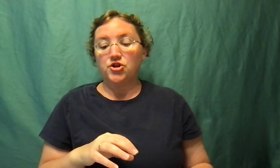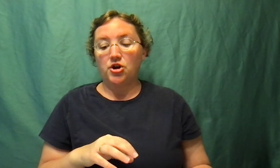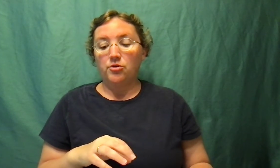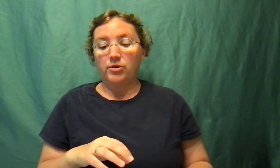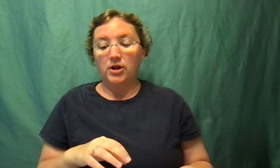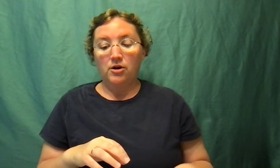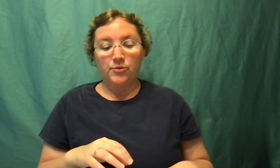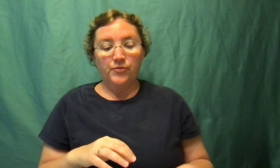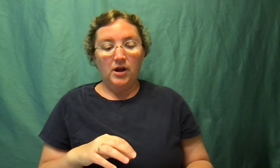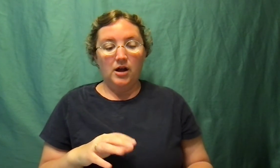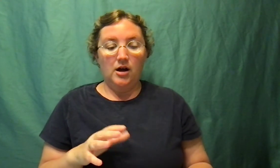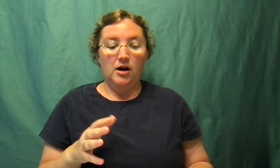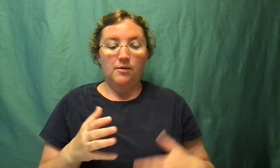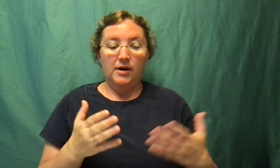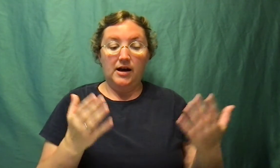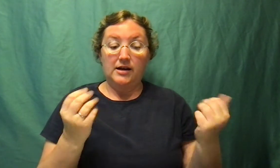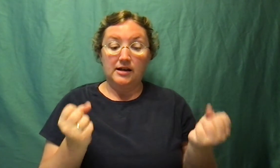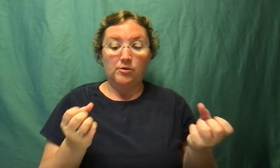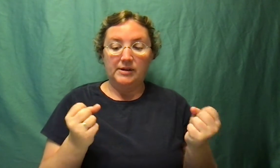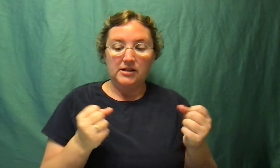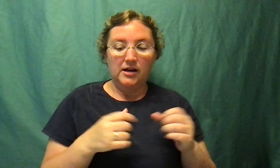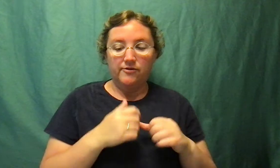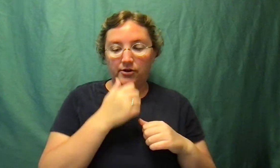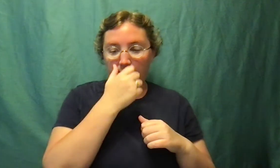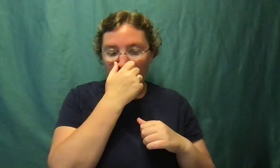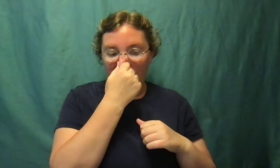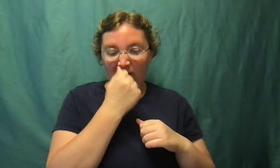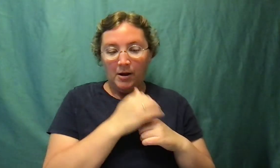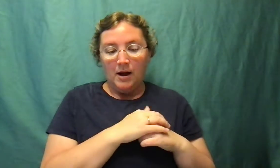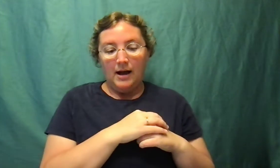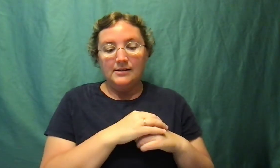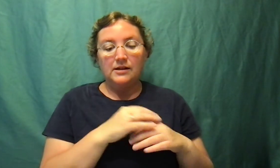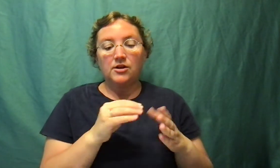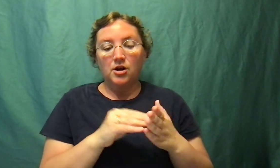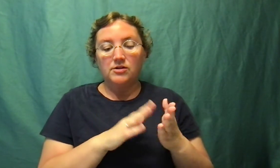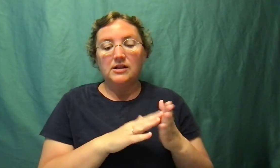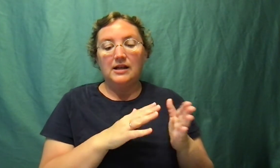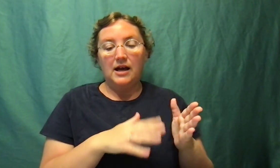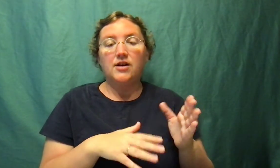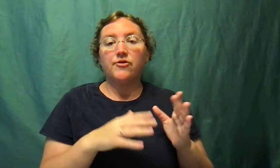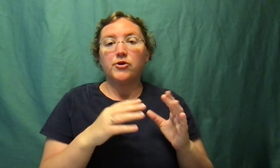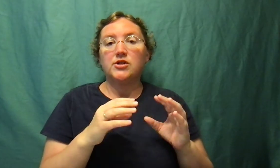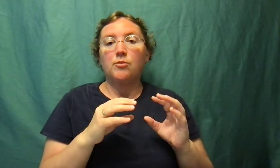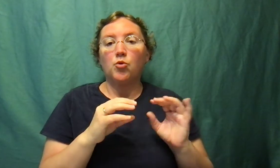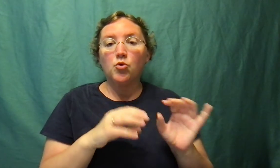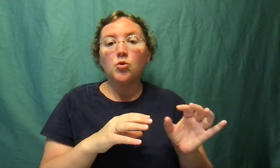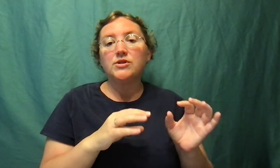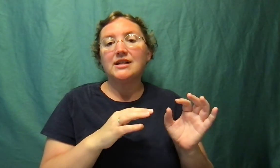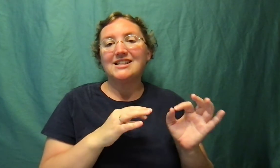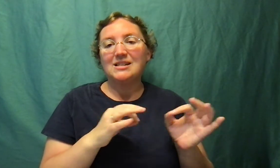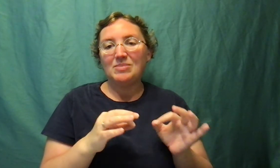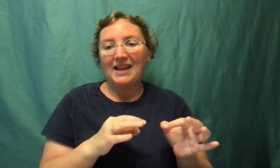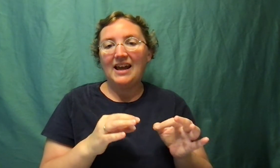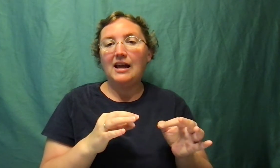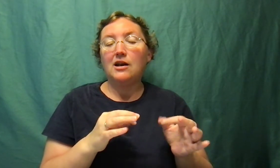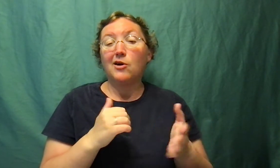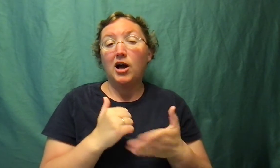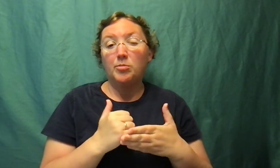shown below, and as I will be signing for you. And see the notes at the end for some rules that explain or help